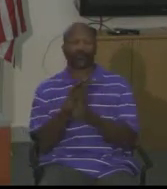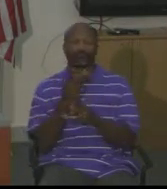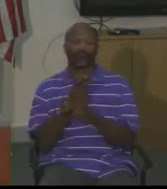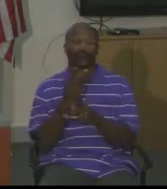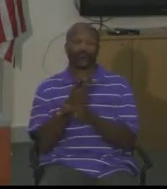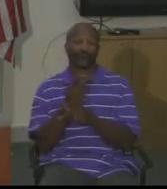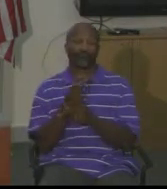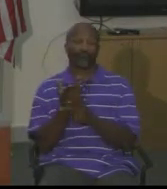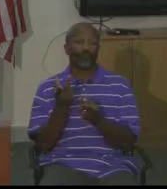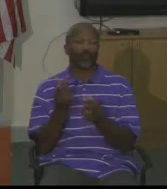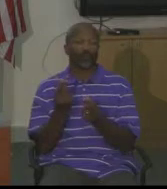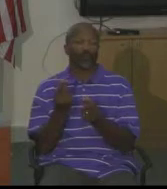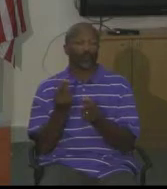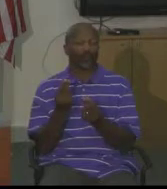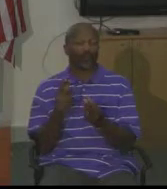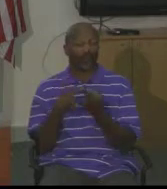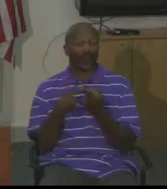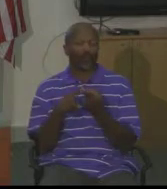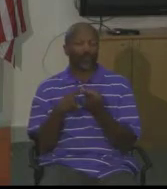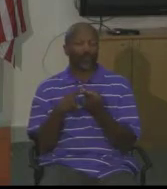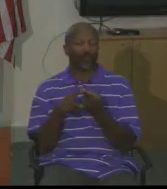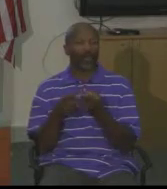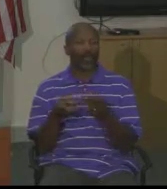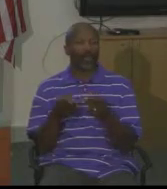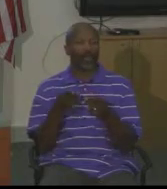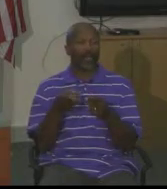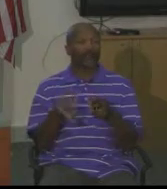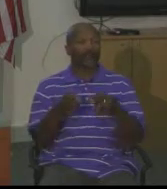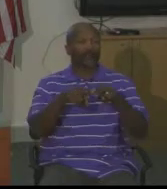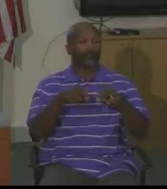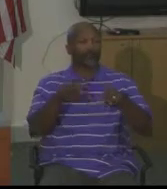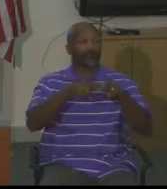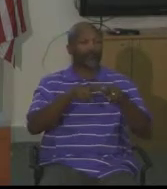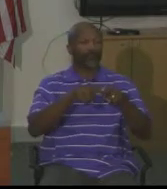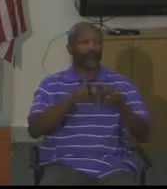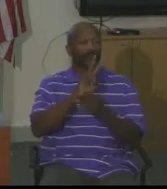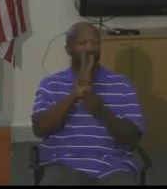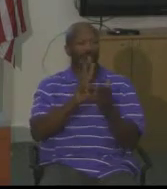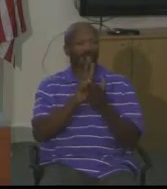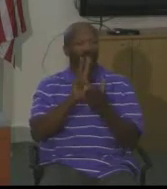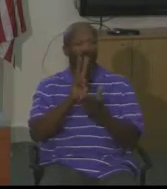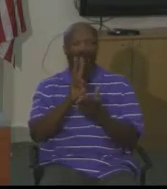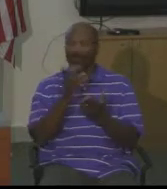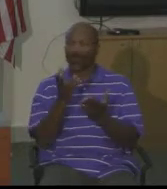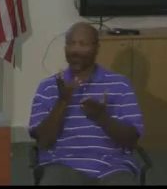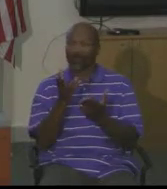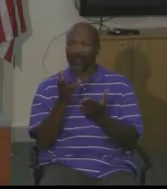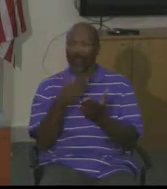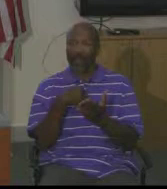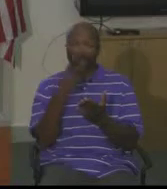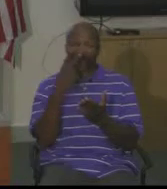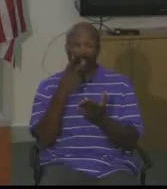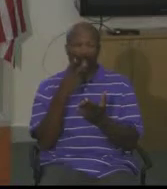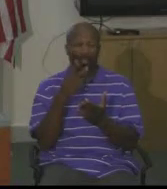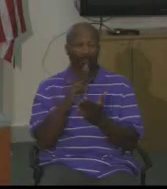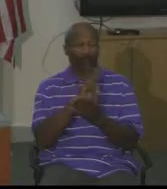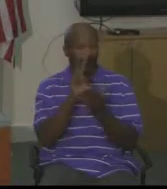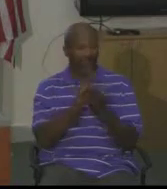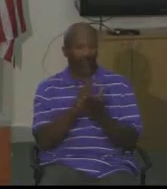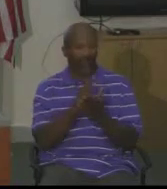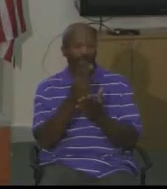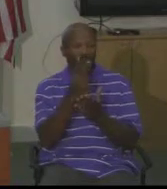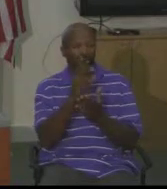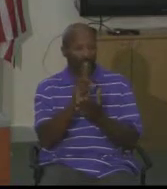a mechanism to increase the performance for video. Because now I want to be able to do 2D graphics,